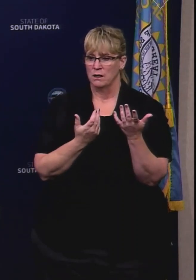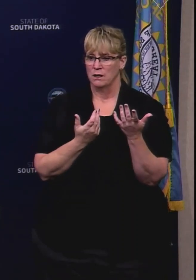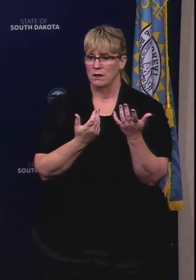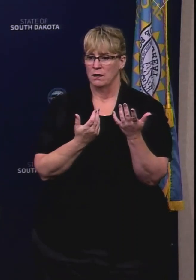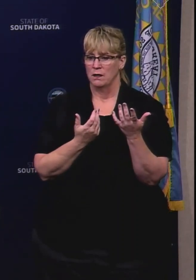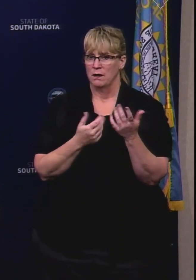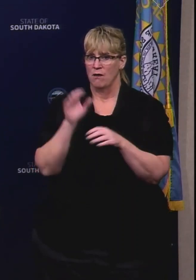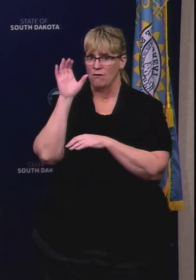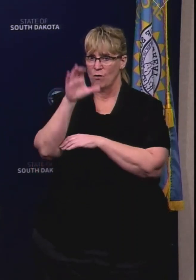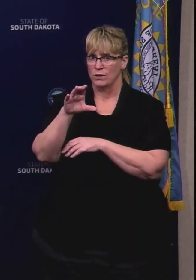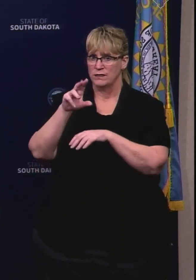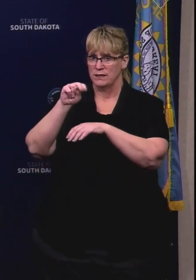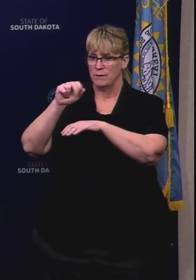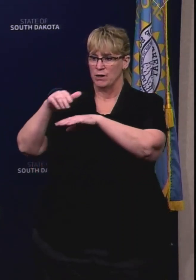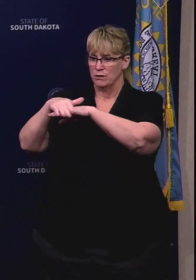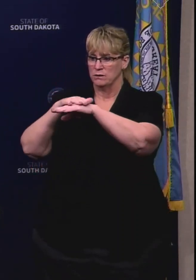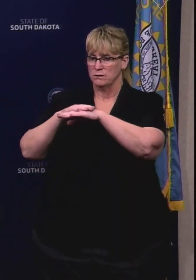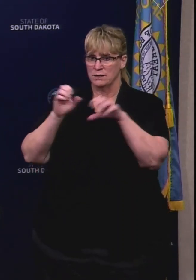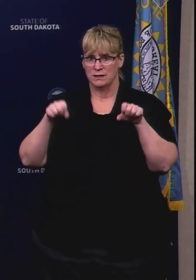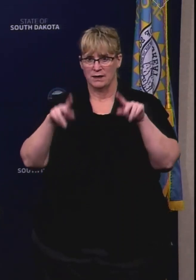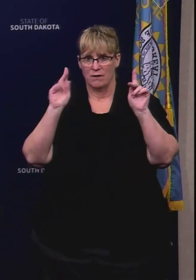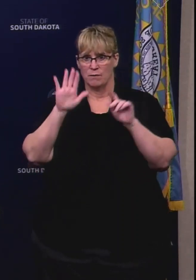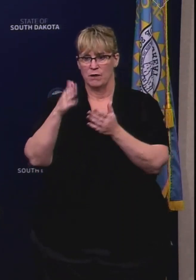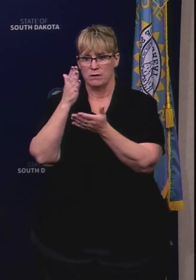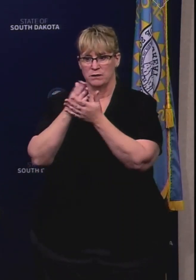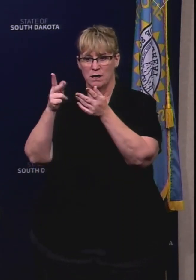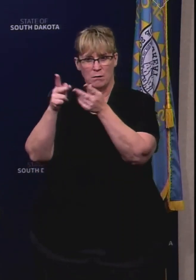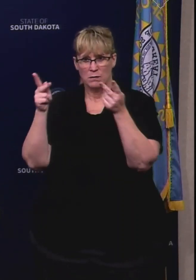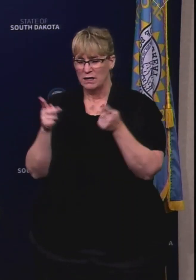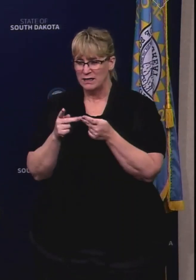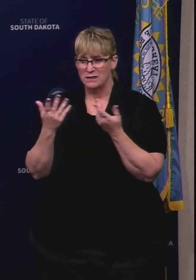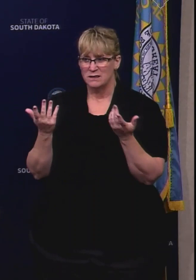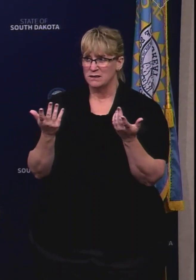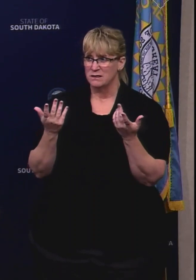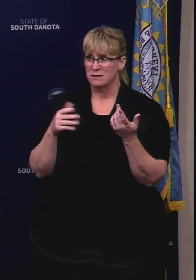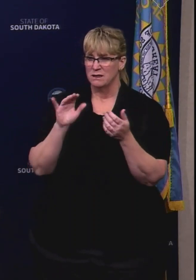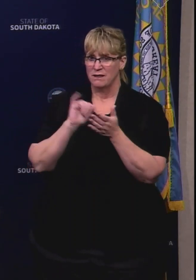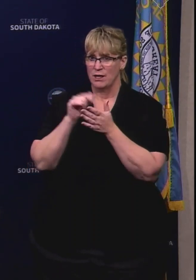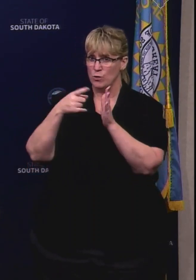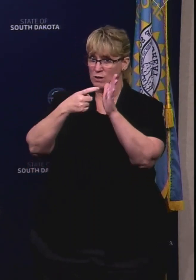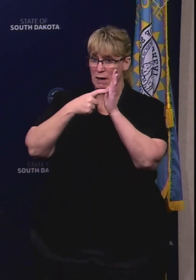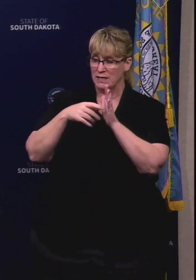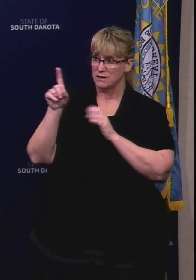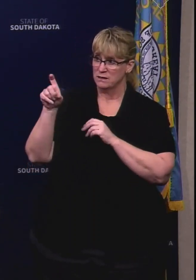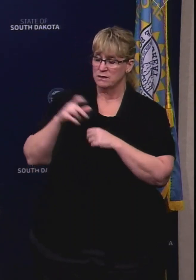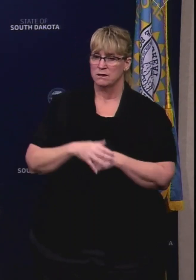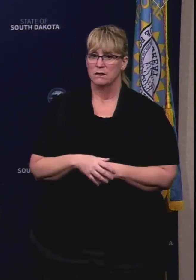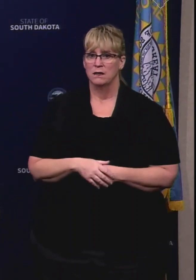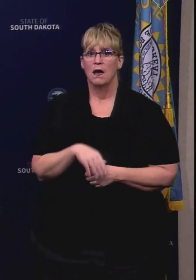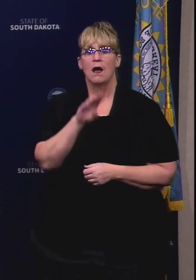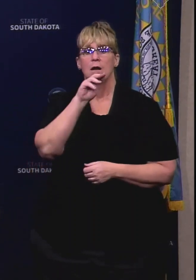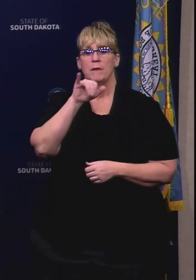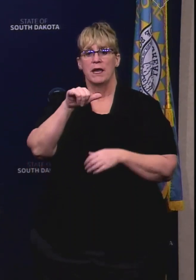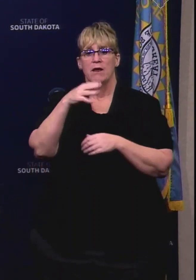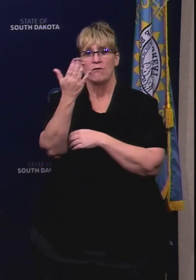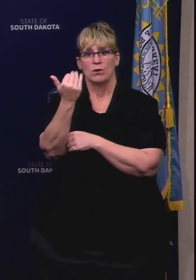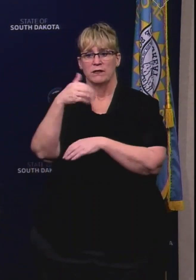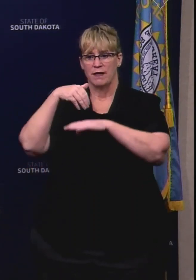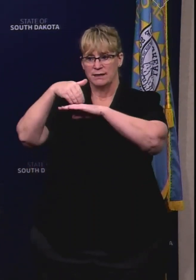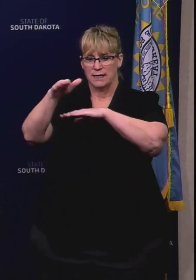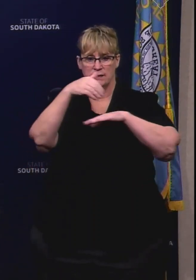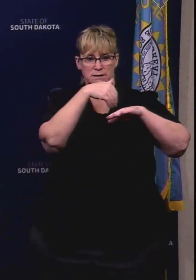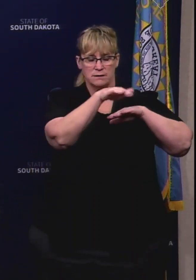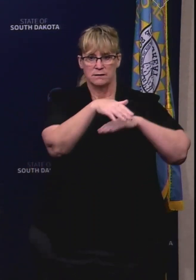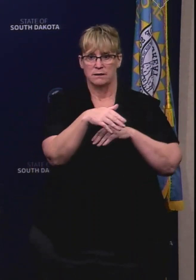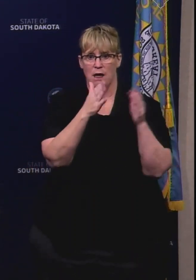forcing the tribes to give up their checkpoints as you've demanded? Well, on May 14th, I sent them a